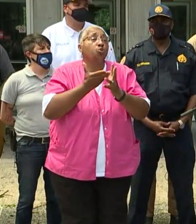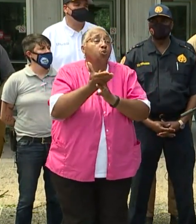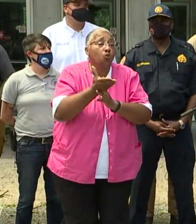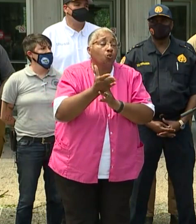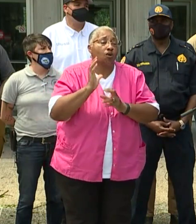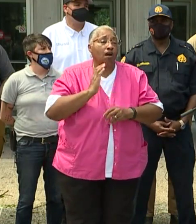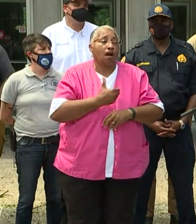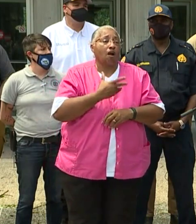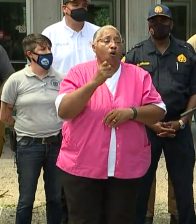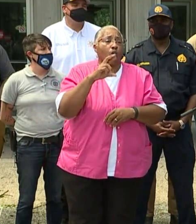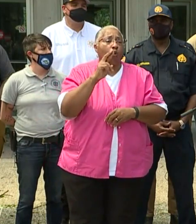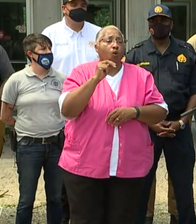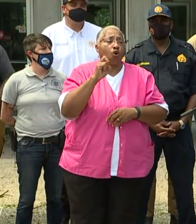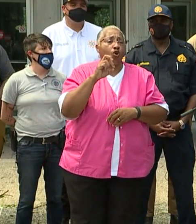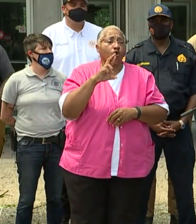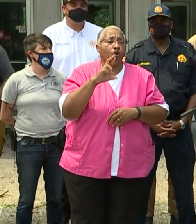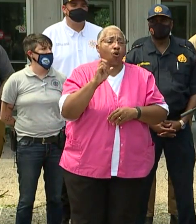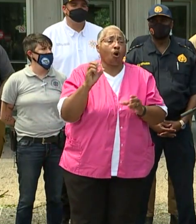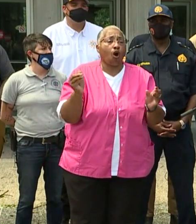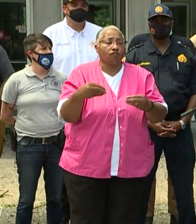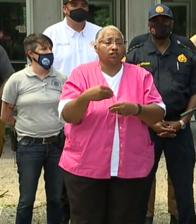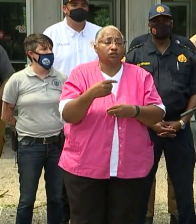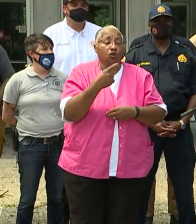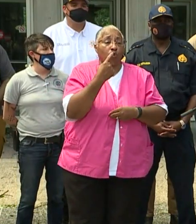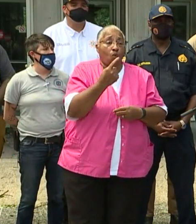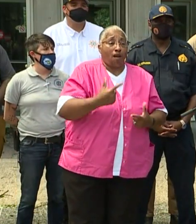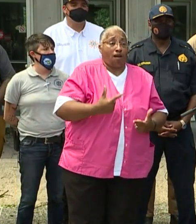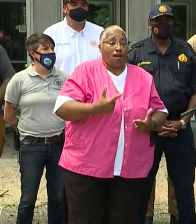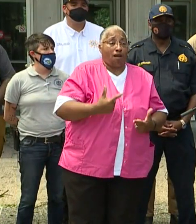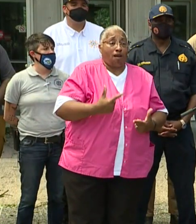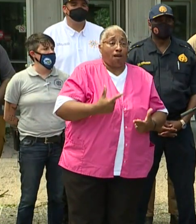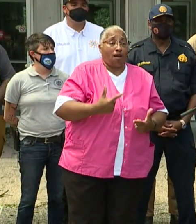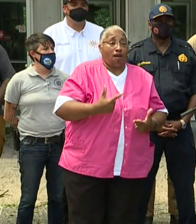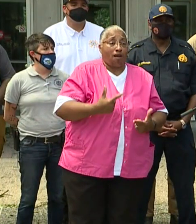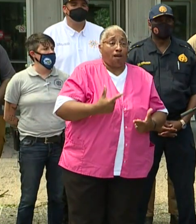office. One is still too many.